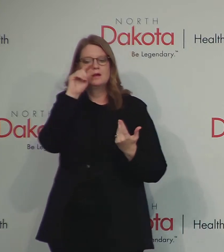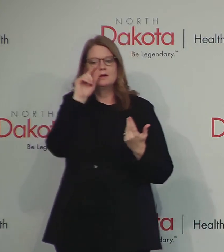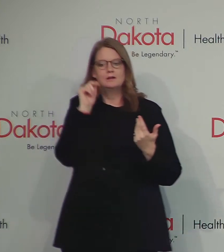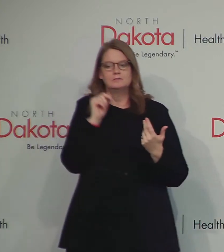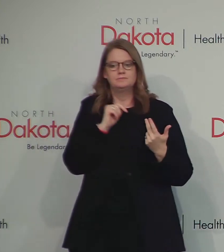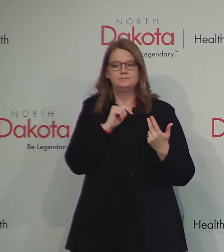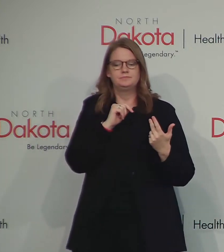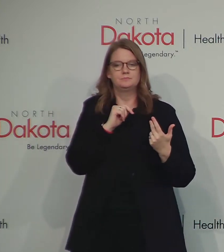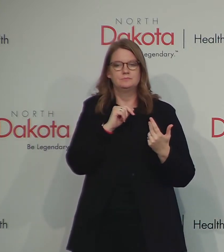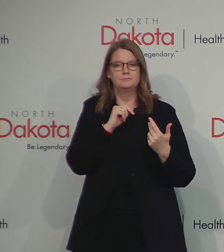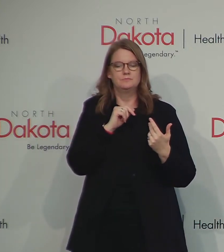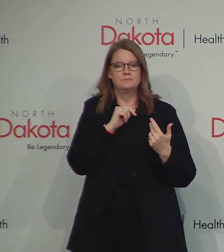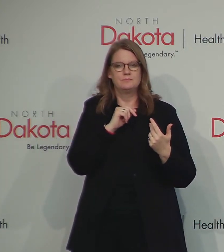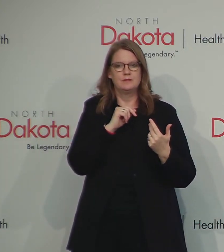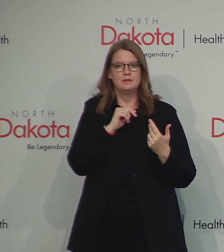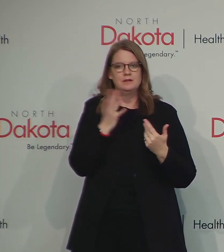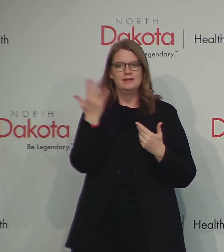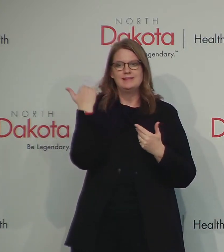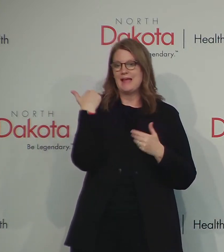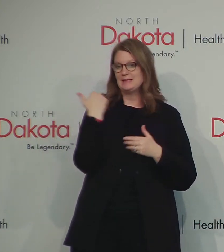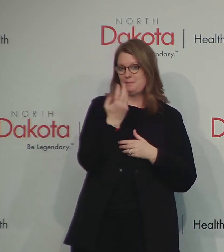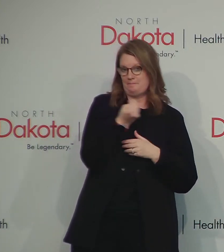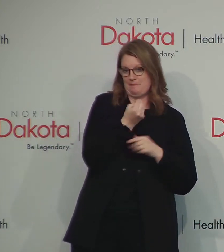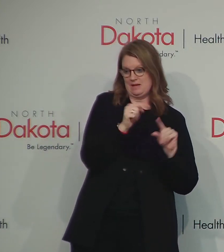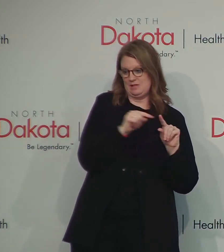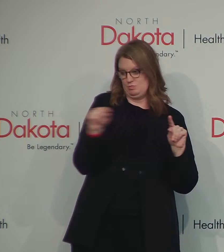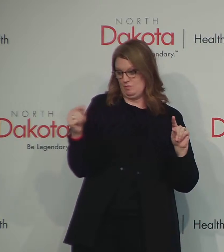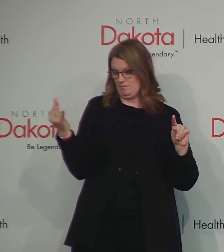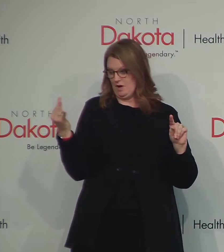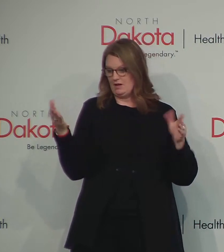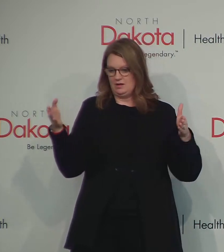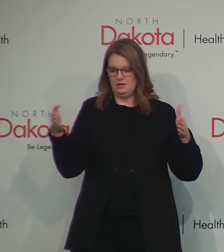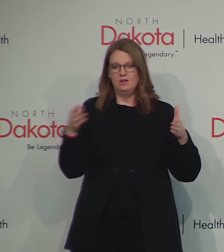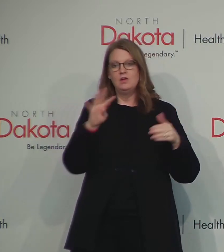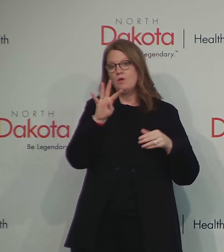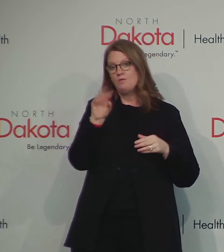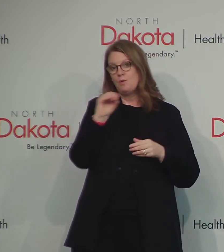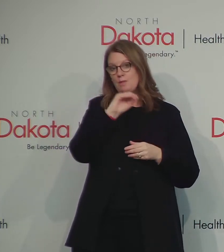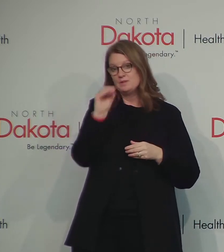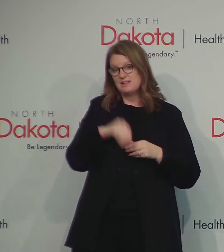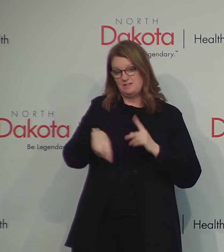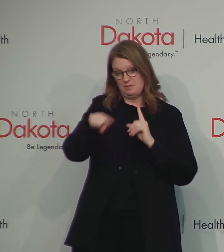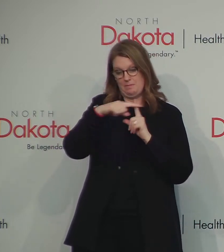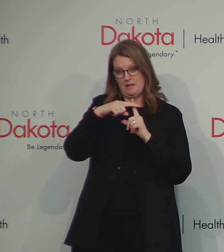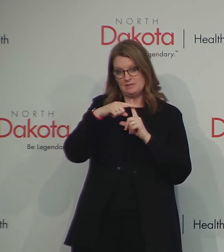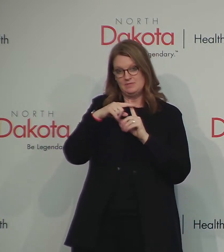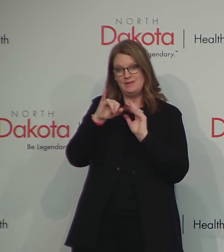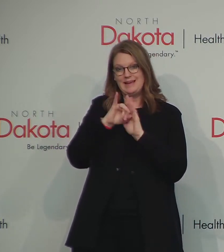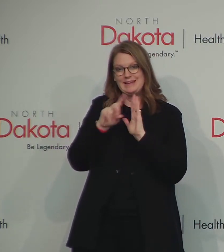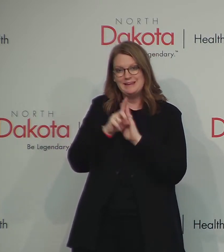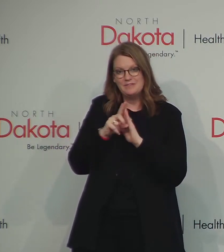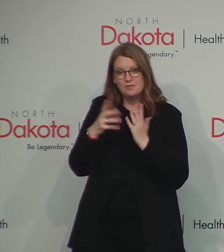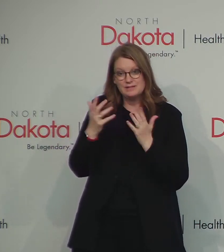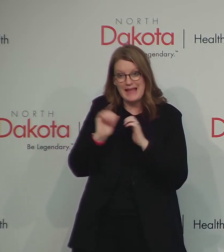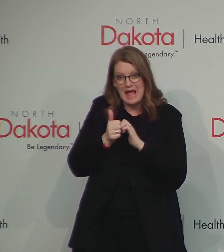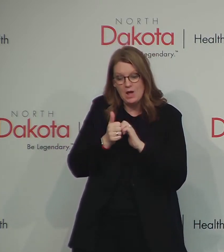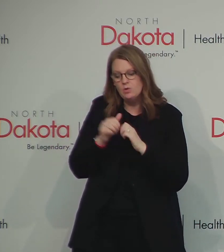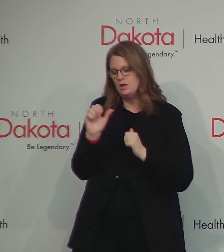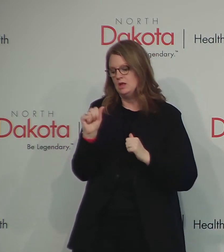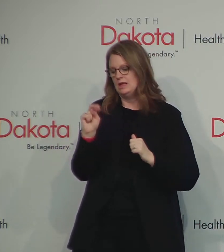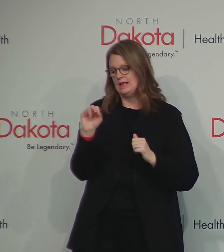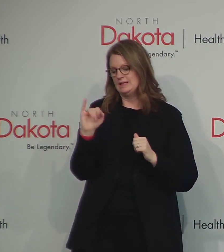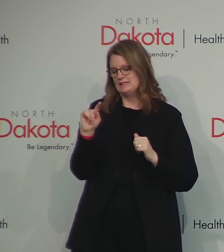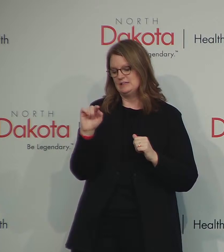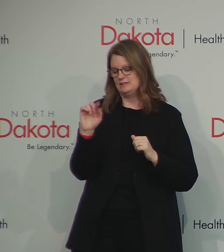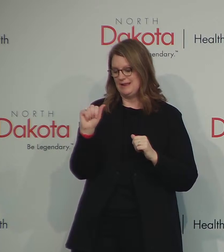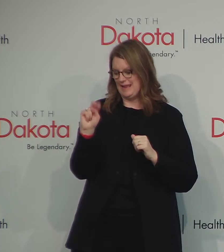up this last Monday through Friday this last week. 40% of the positives we identified were through antigen testing,